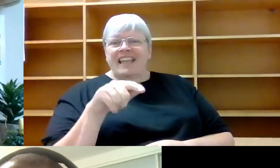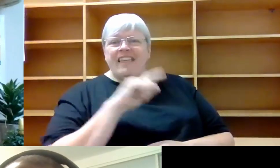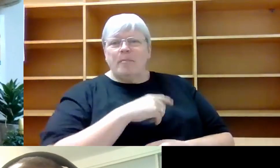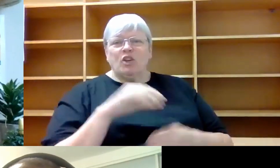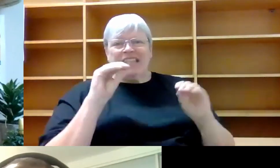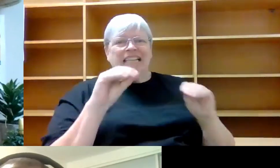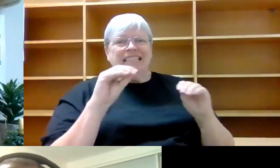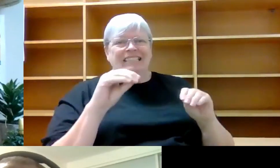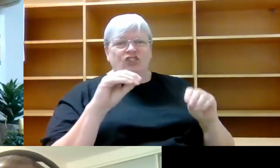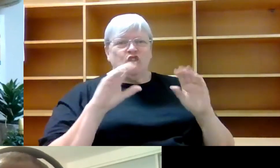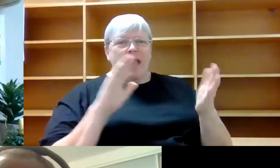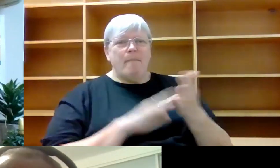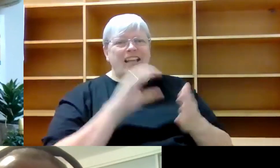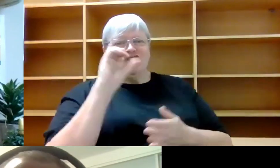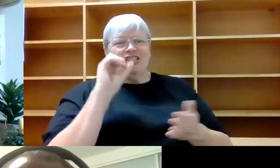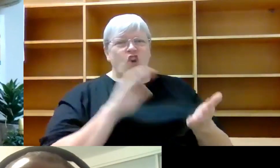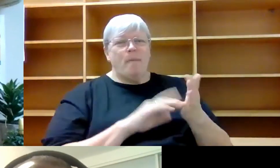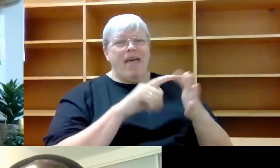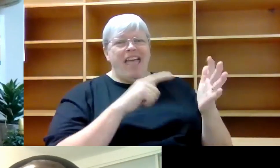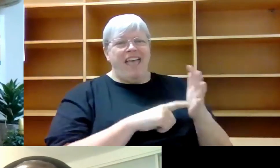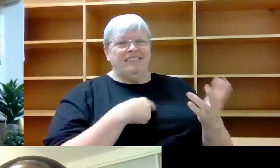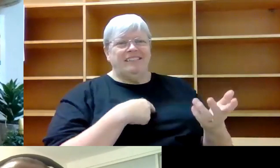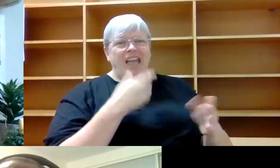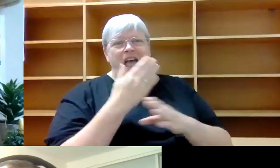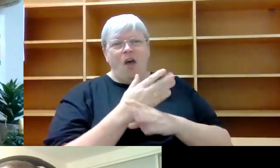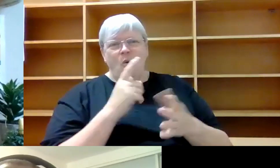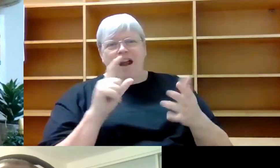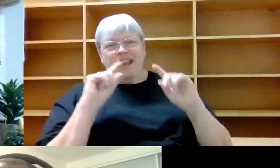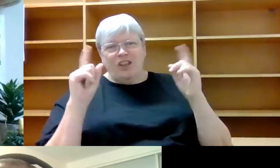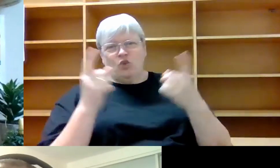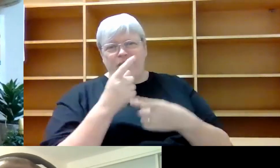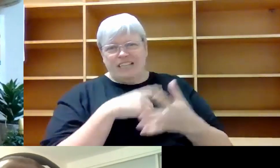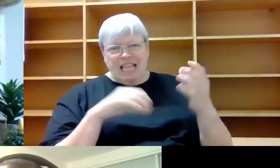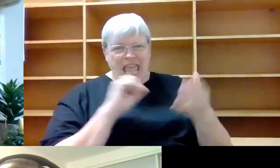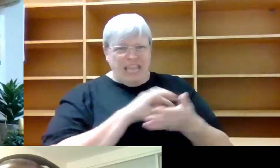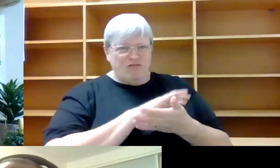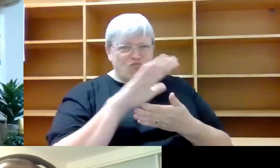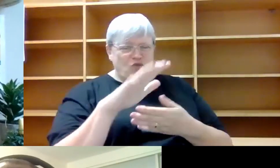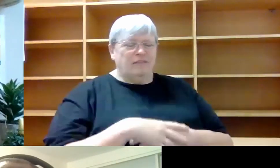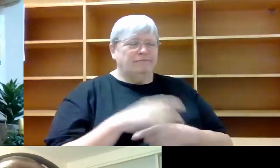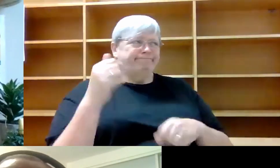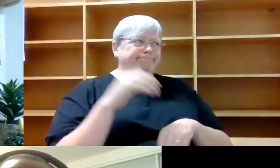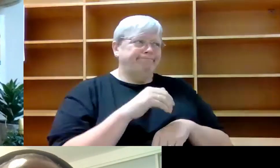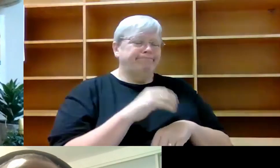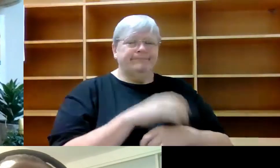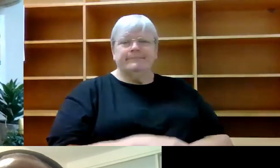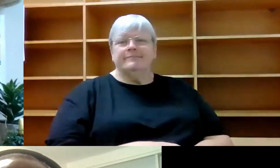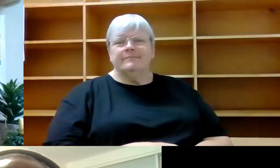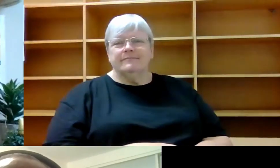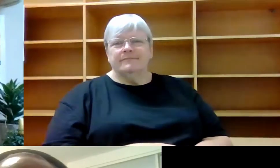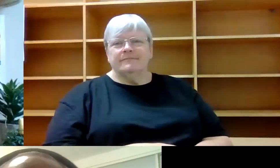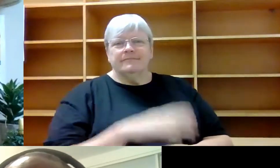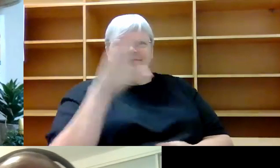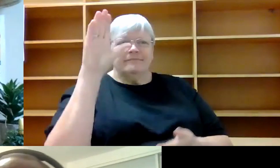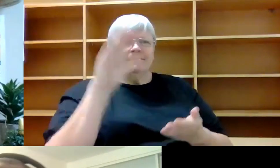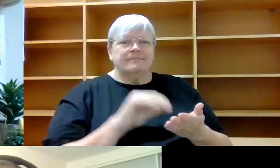Manchester Met. Oh, wow. Well, I work for the University of Edinburgh, so we're all in trouble here. Yeah, we are. You're recording that, aren't